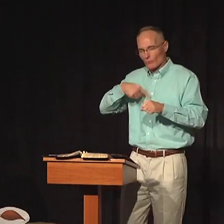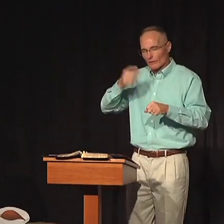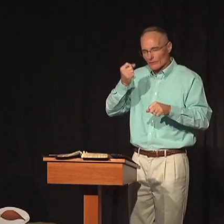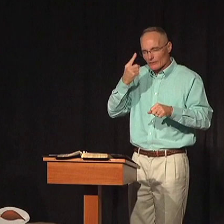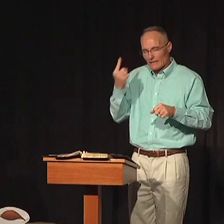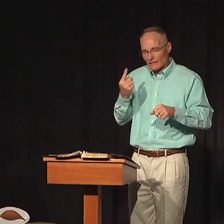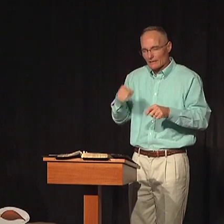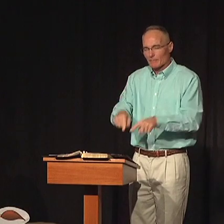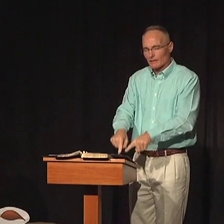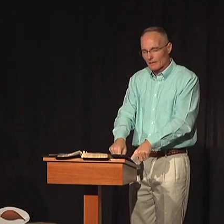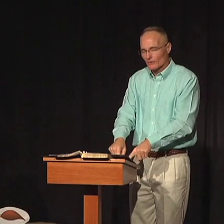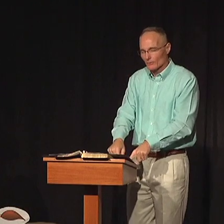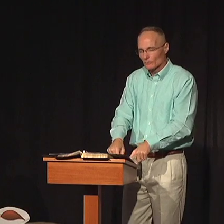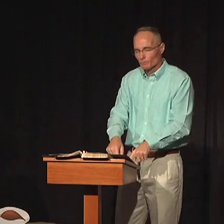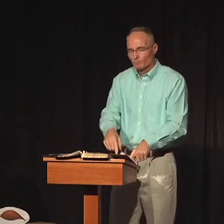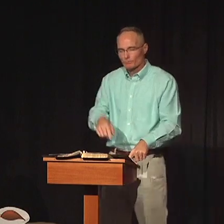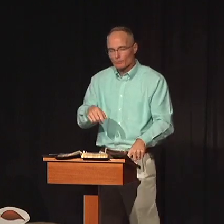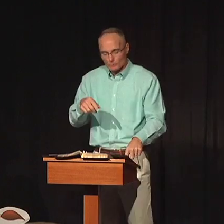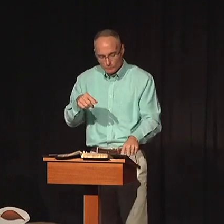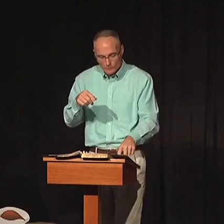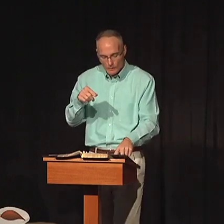First of all, I want to make sure we understand something here.